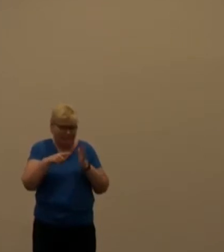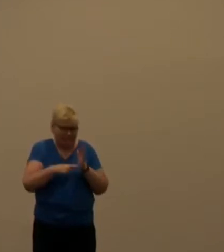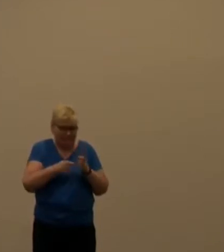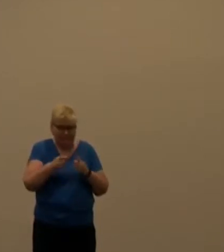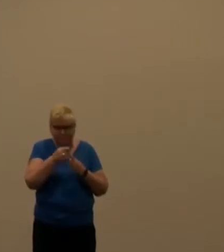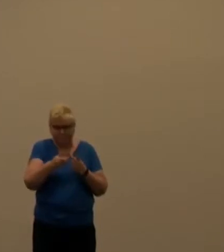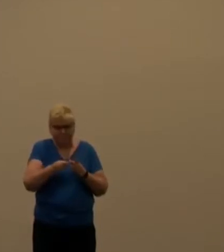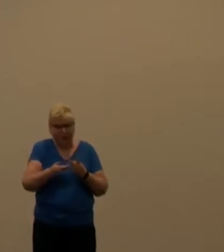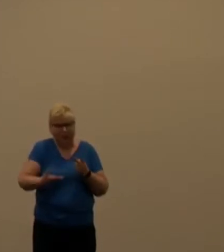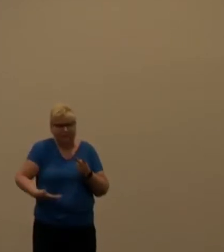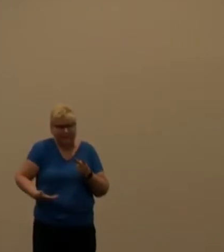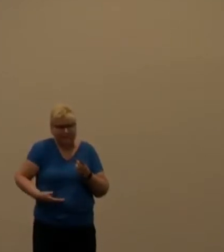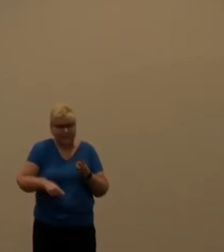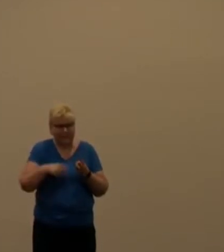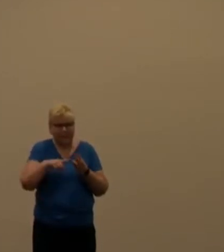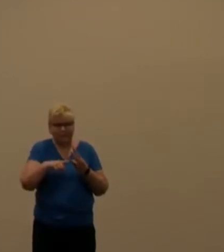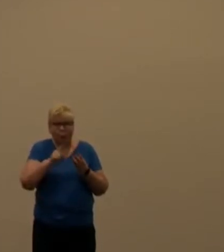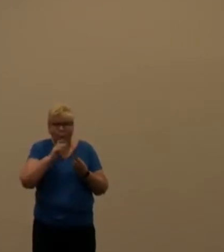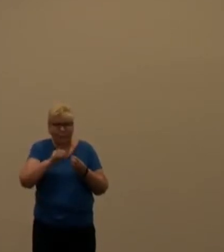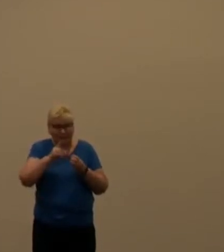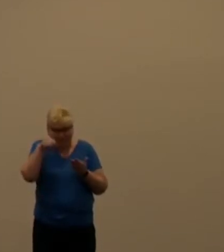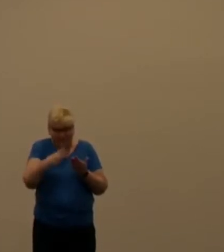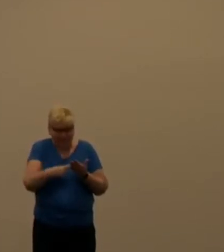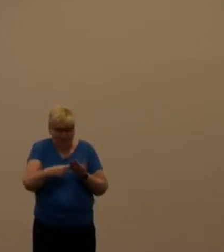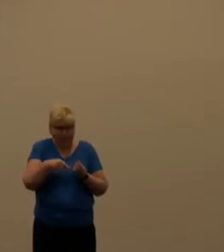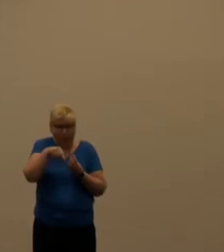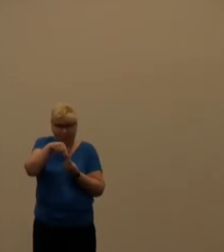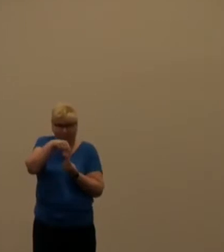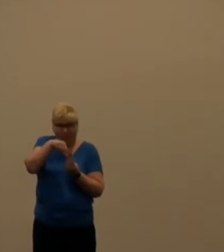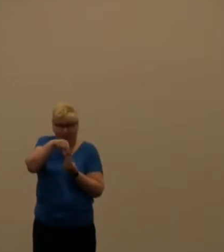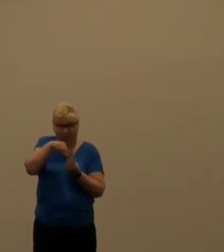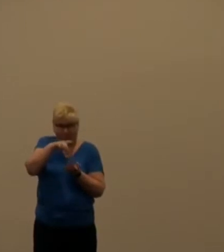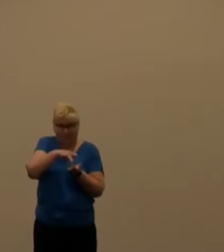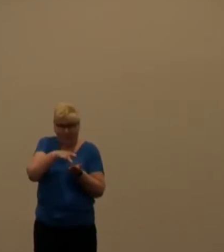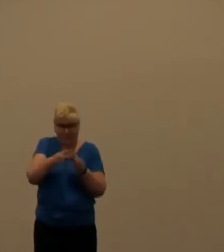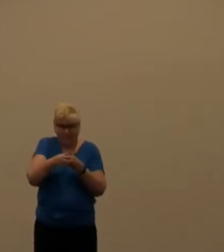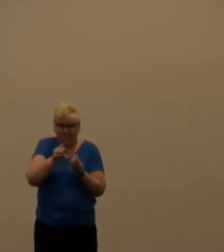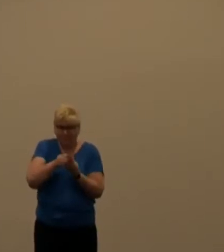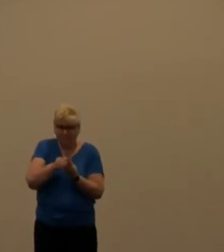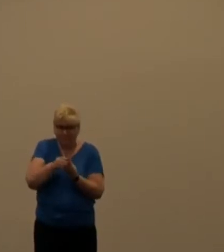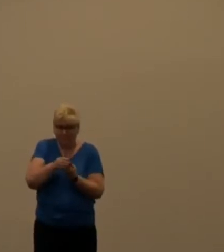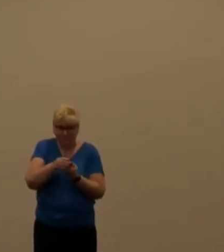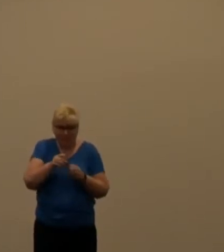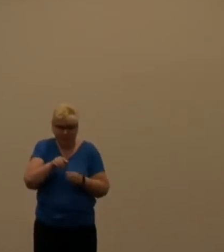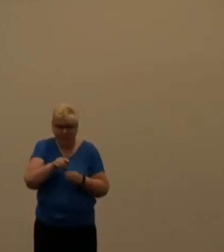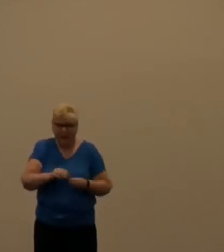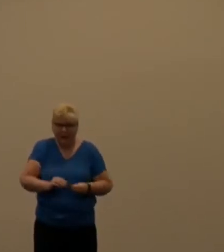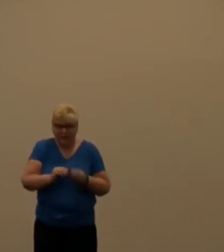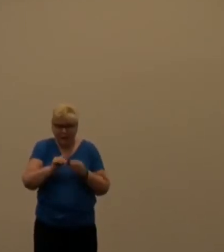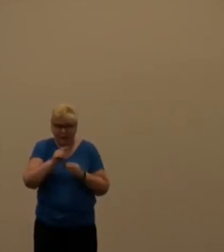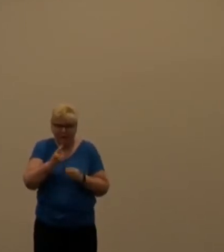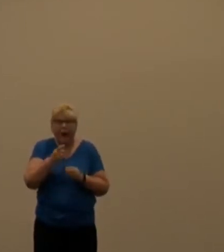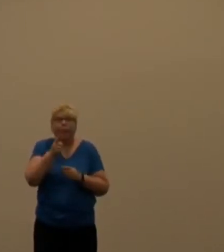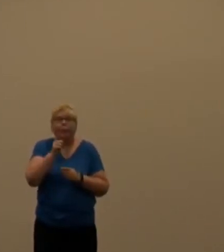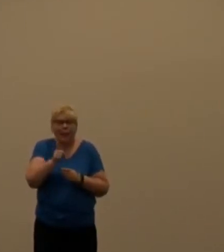business, and you have people that are decision makers. That is your core team. They make the first creation and then they